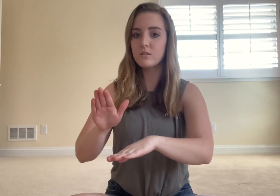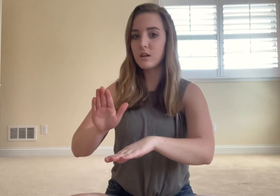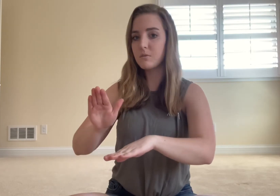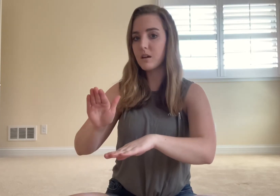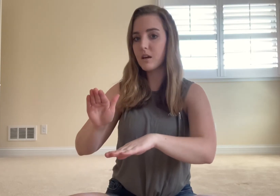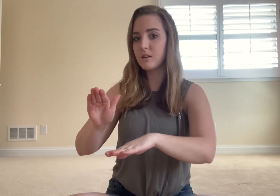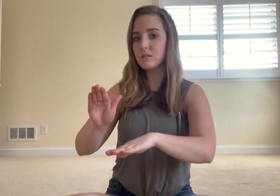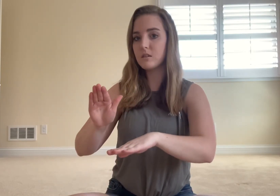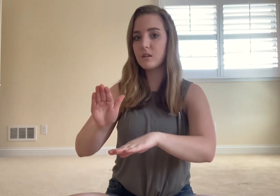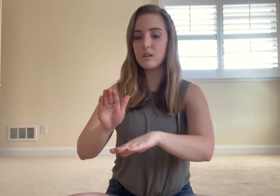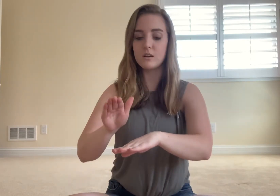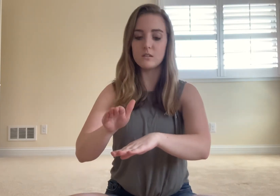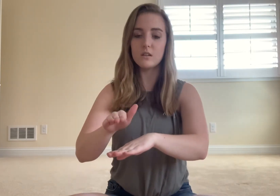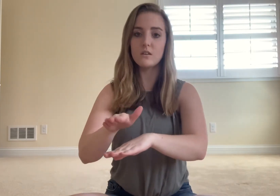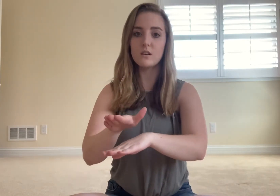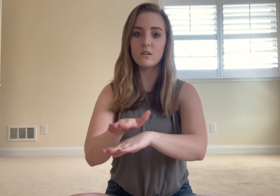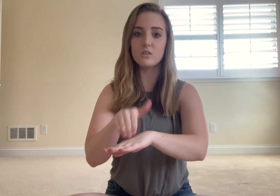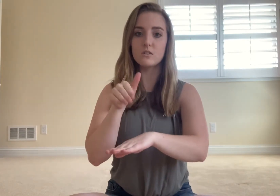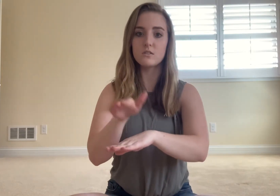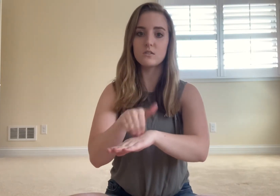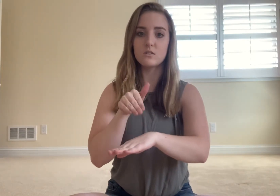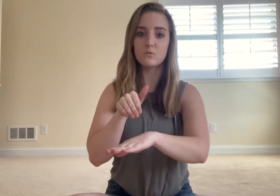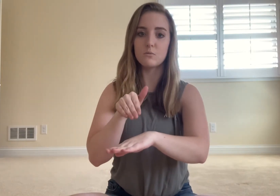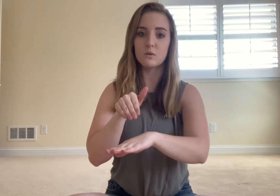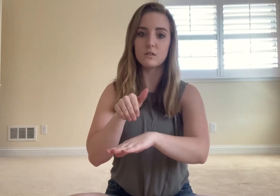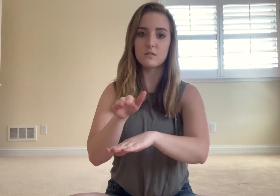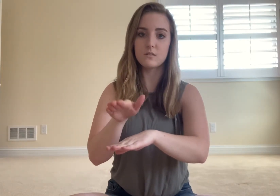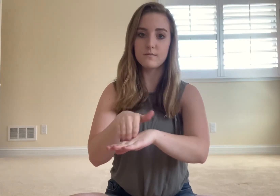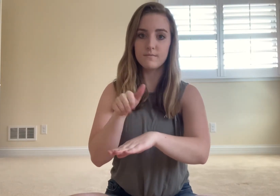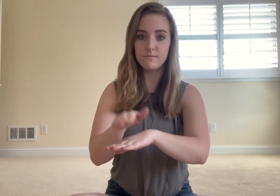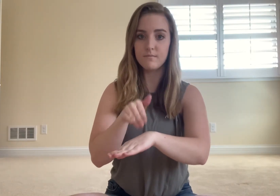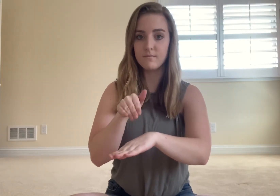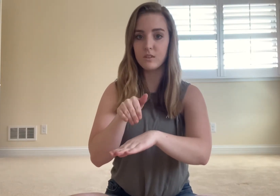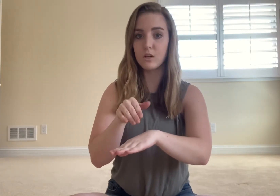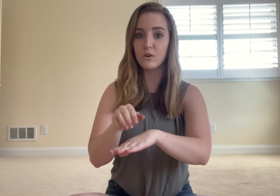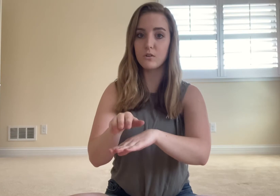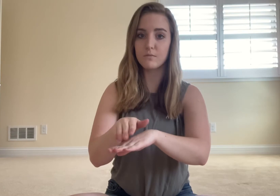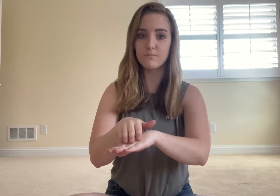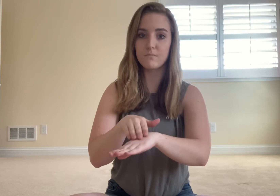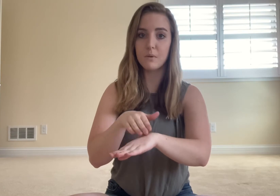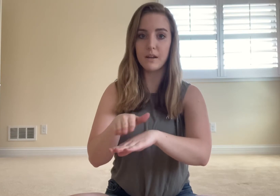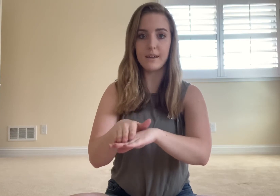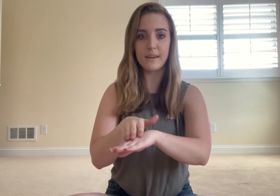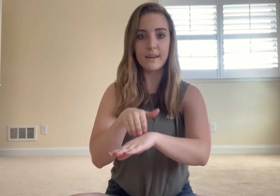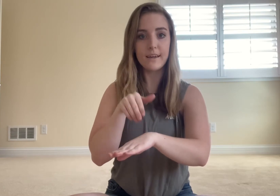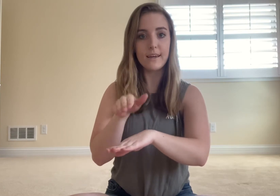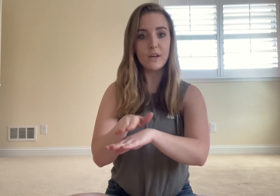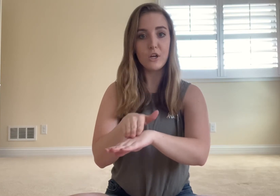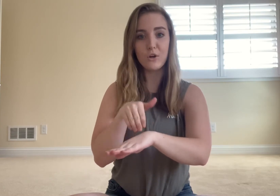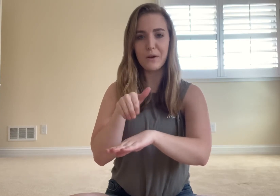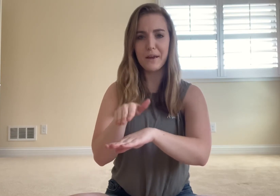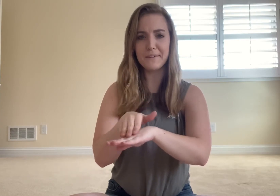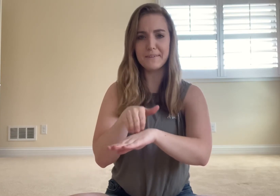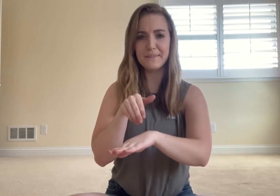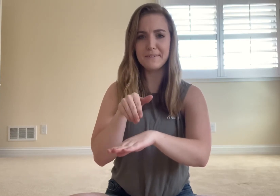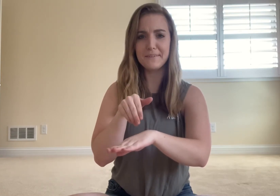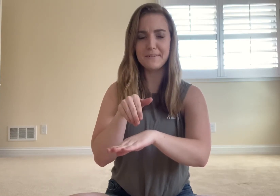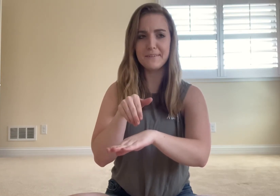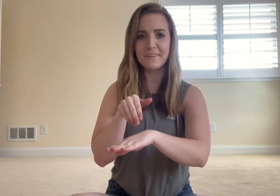dominant hand is here, and you just swipe twice, like you're petting your hand, I